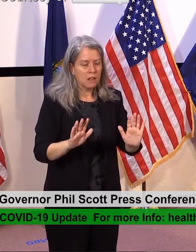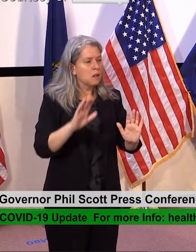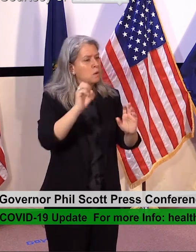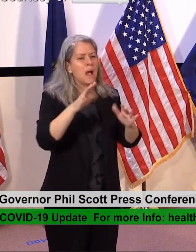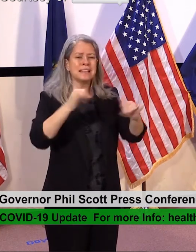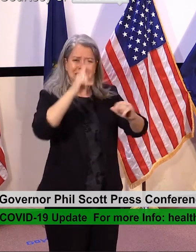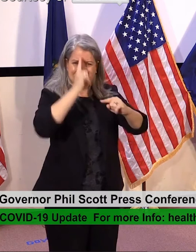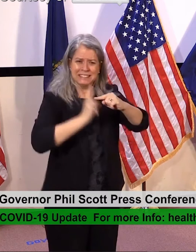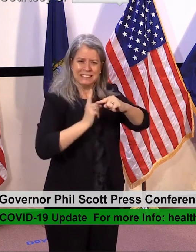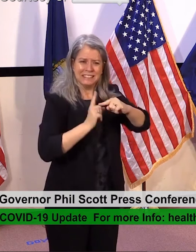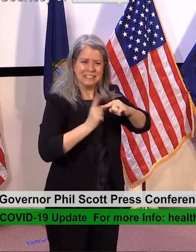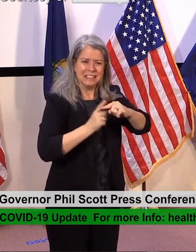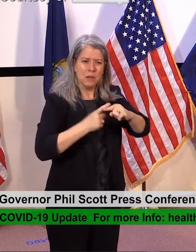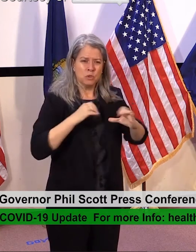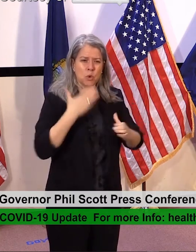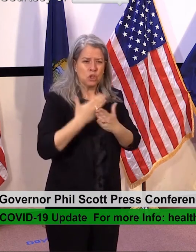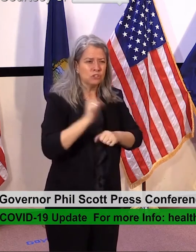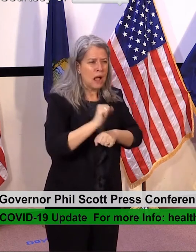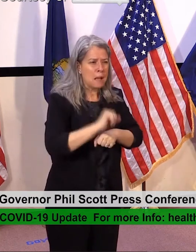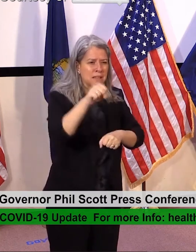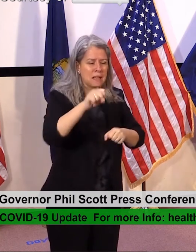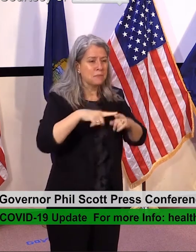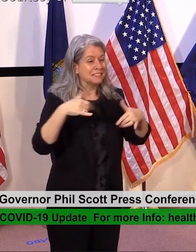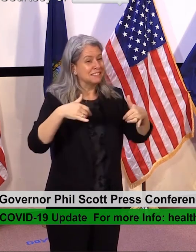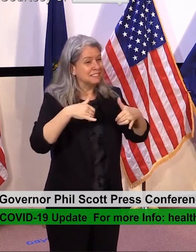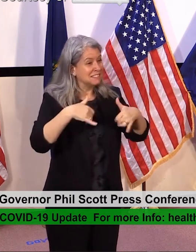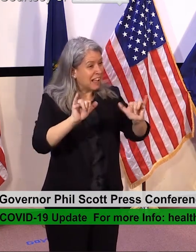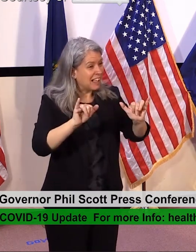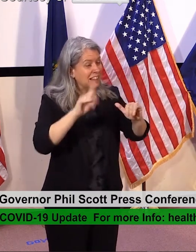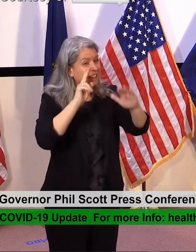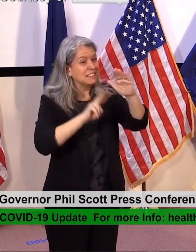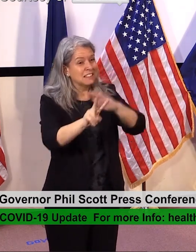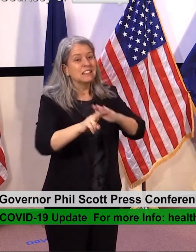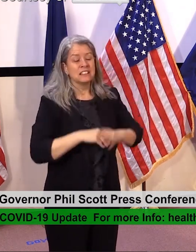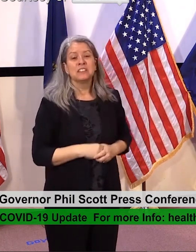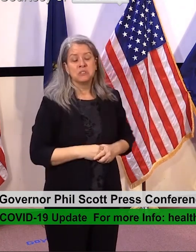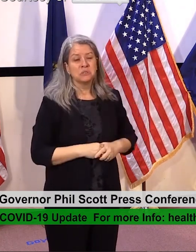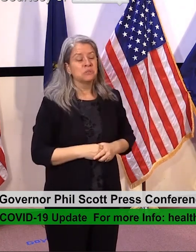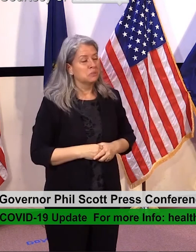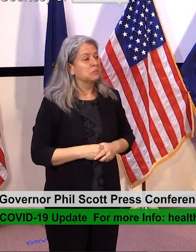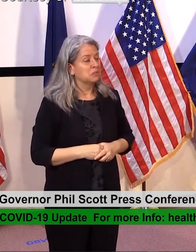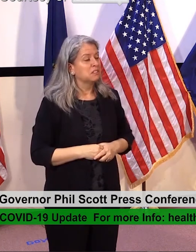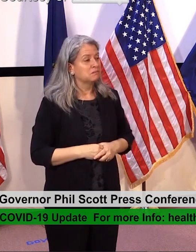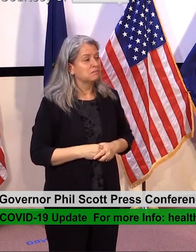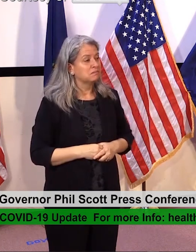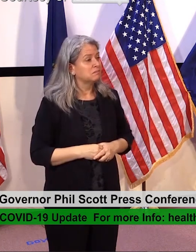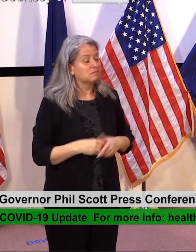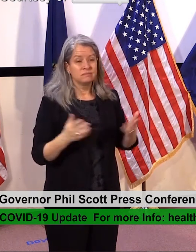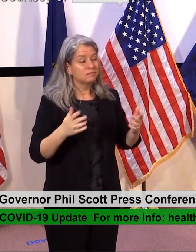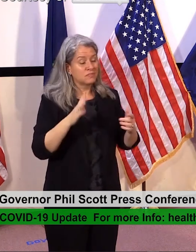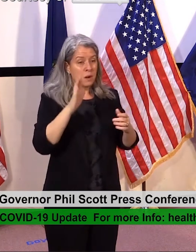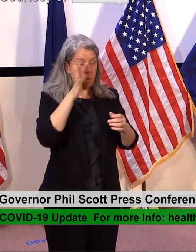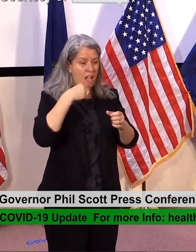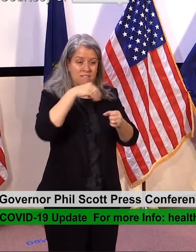remain optimistic, we have to be realistic as well. We're going to see ups and downs. We're going to see